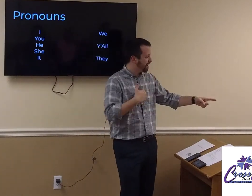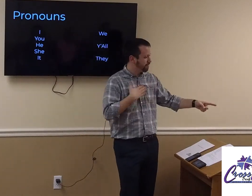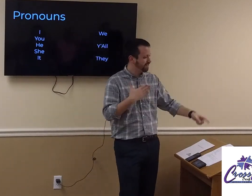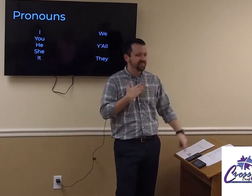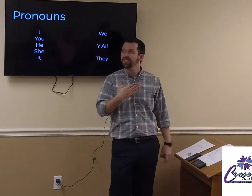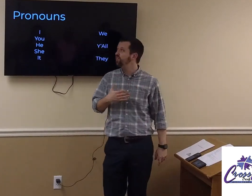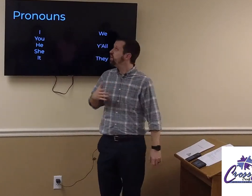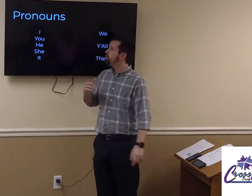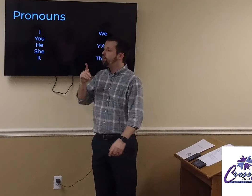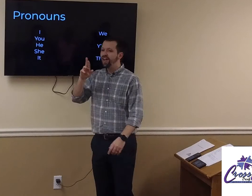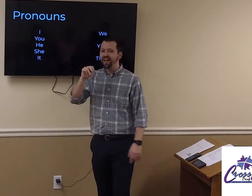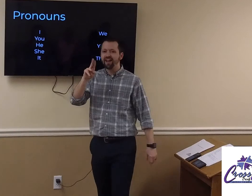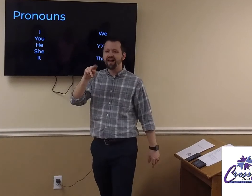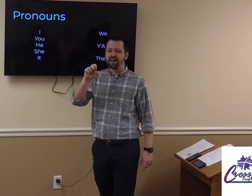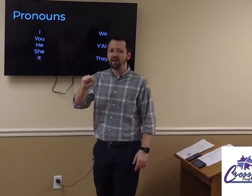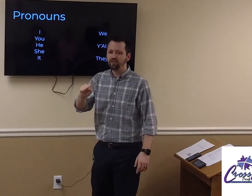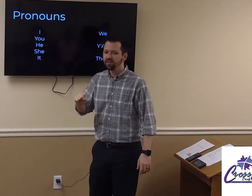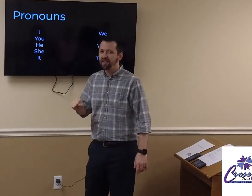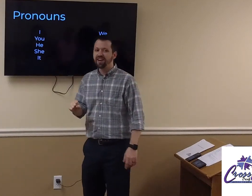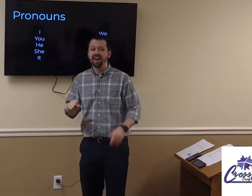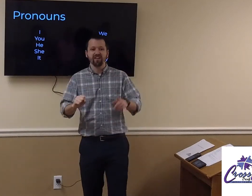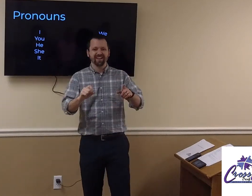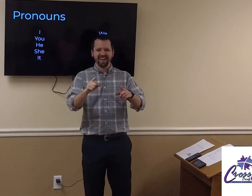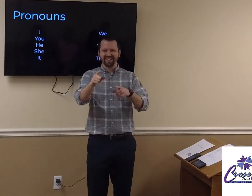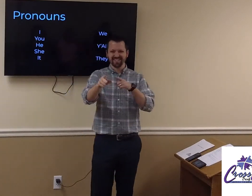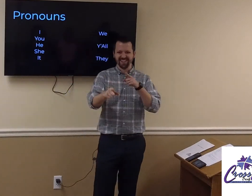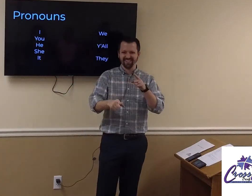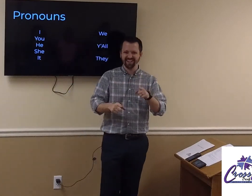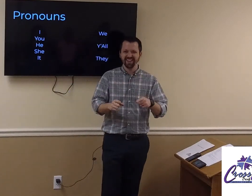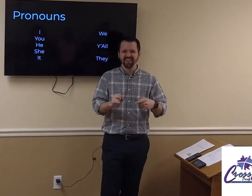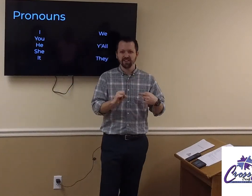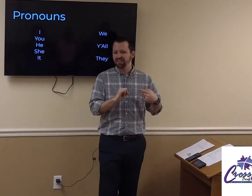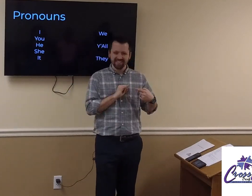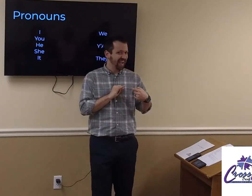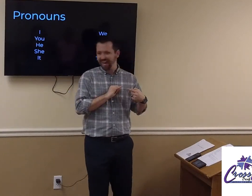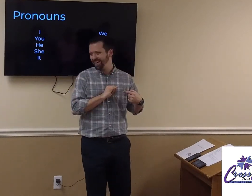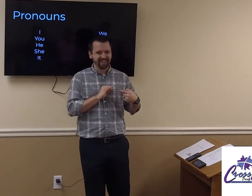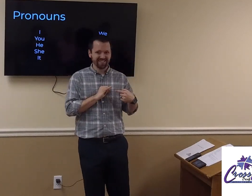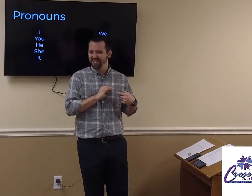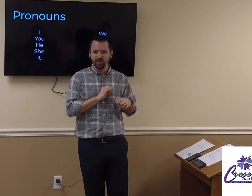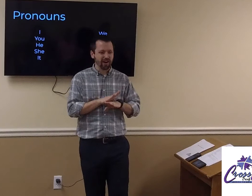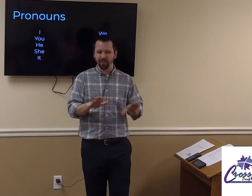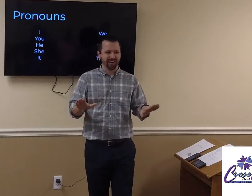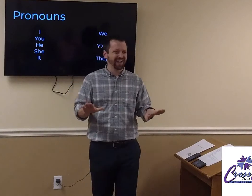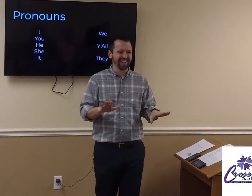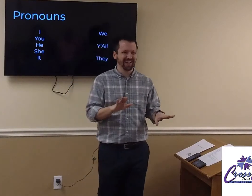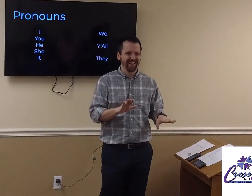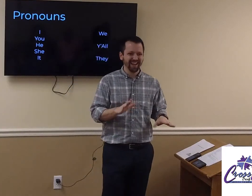happy. So, pronouns. Now, I just saw that one. This sign is a no-go. I